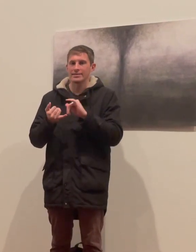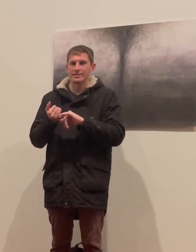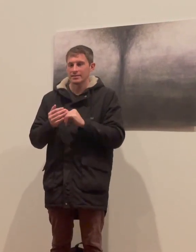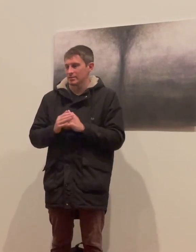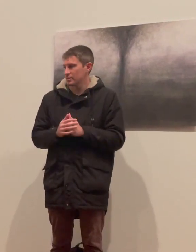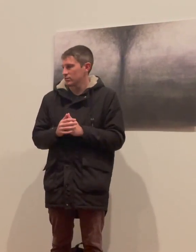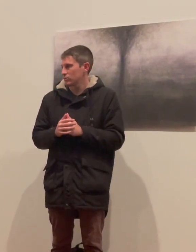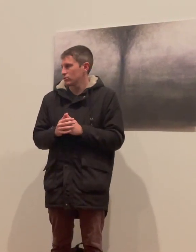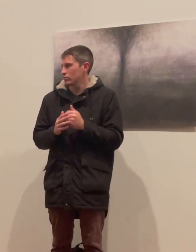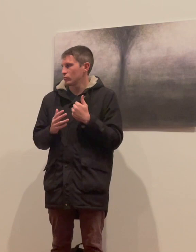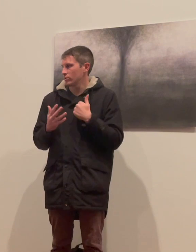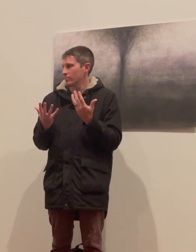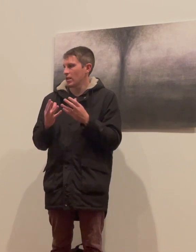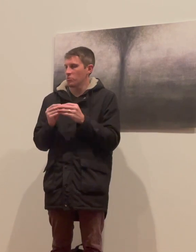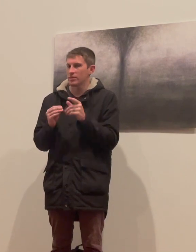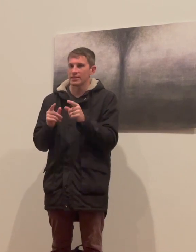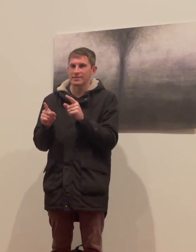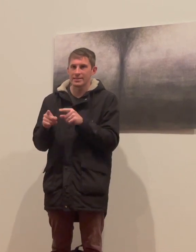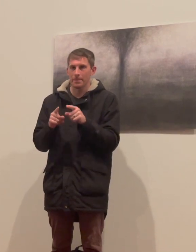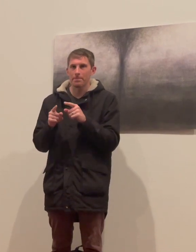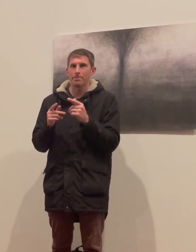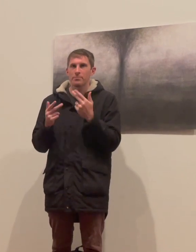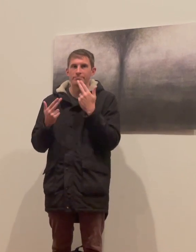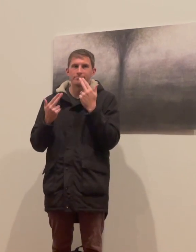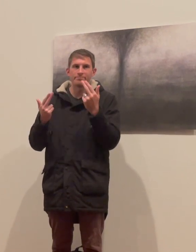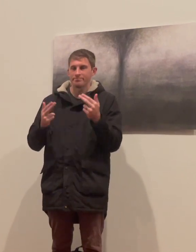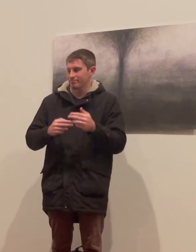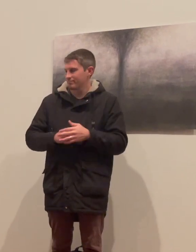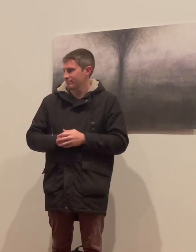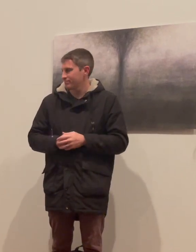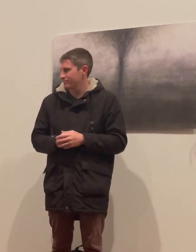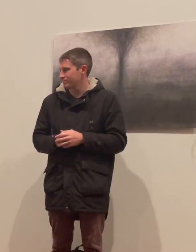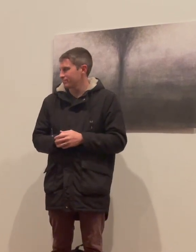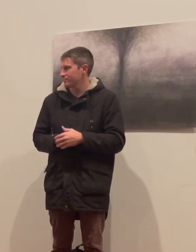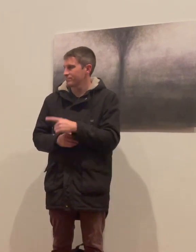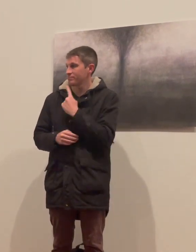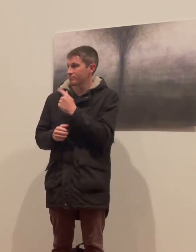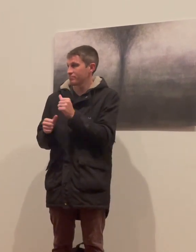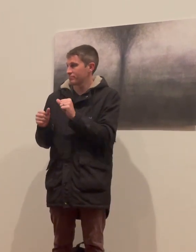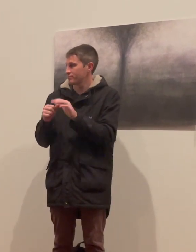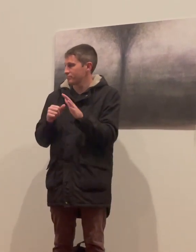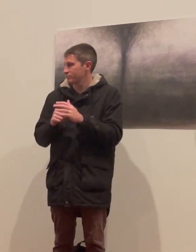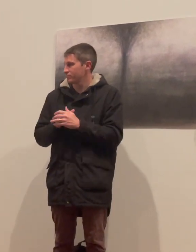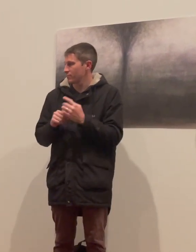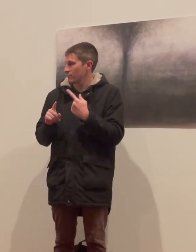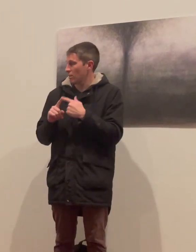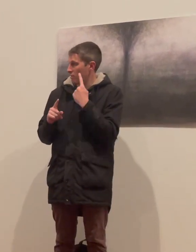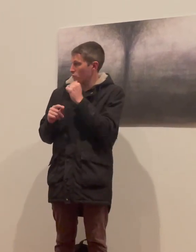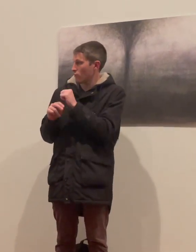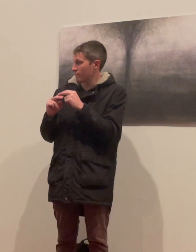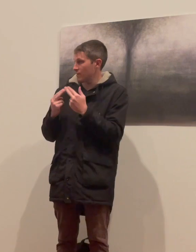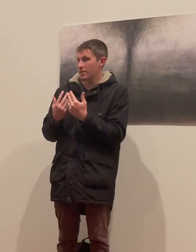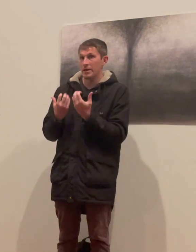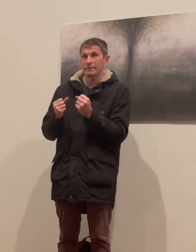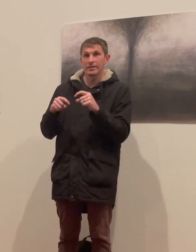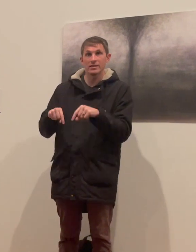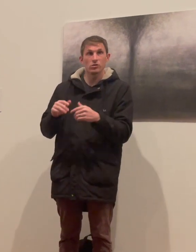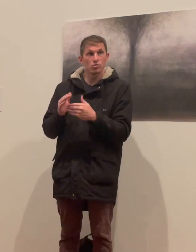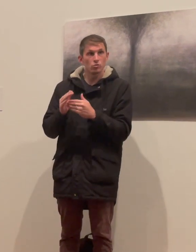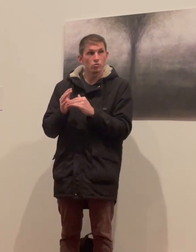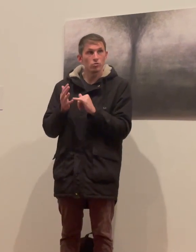to play tapes and record things. Awesome. And I think a lot of your family are here. Suzanne's